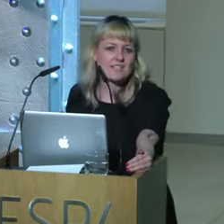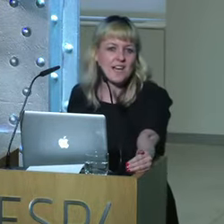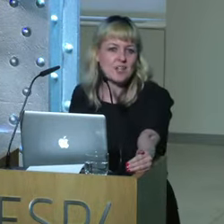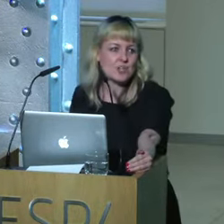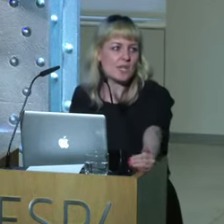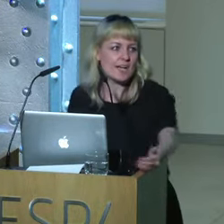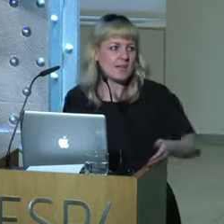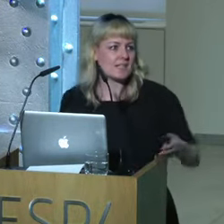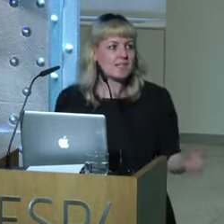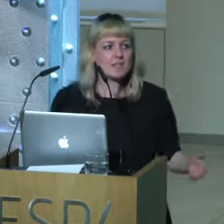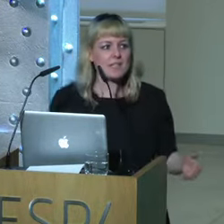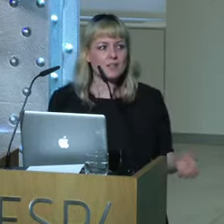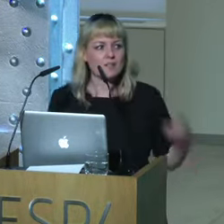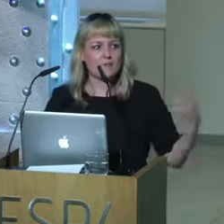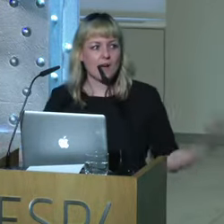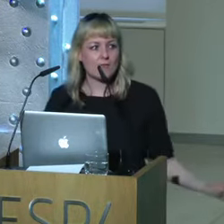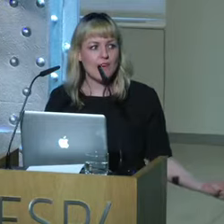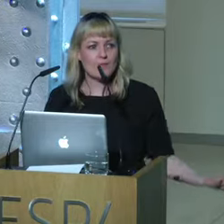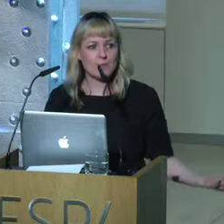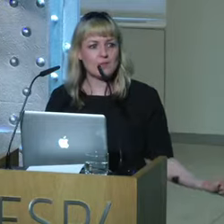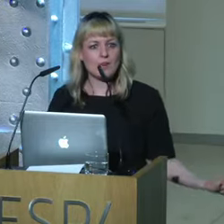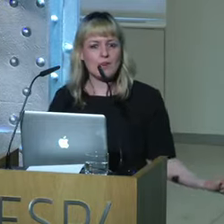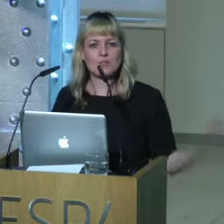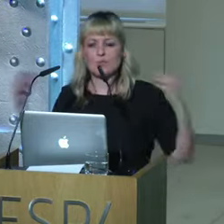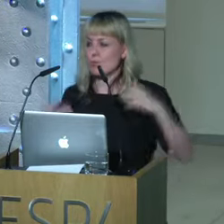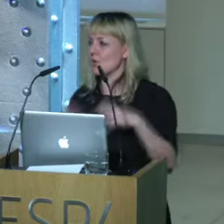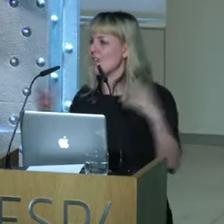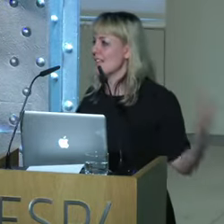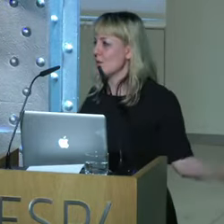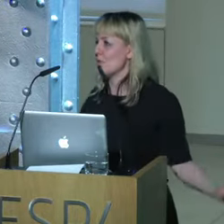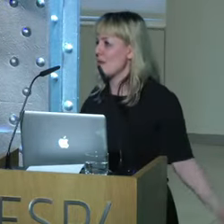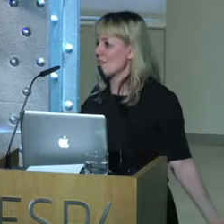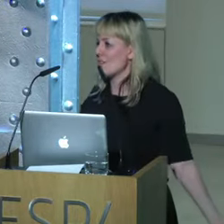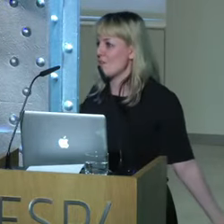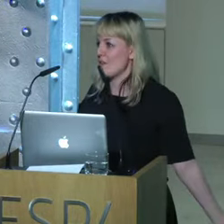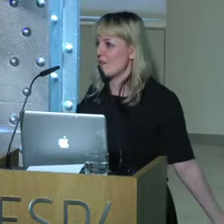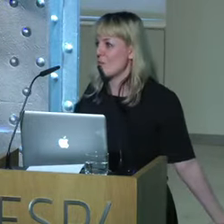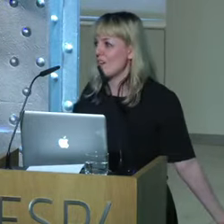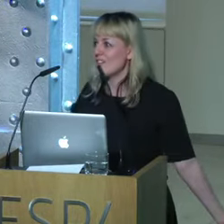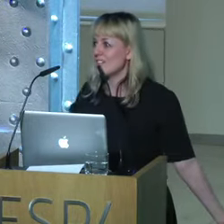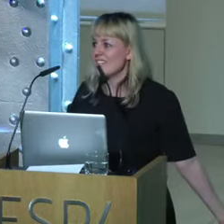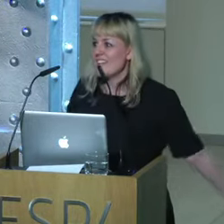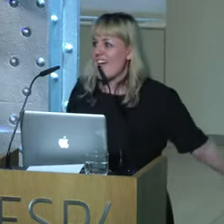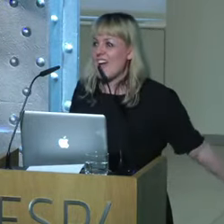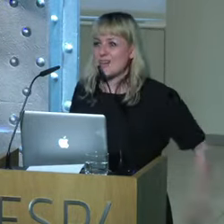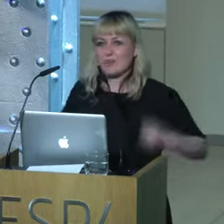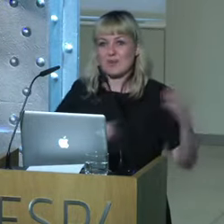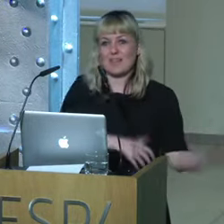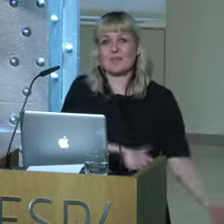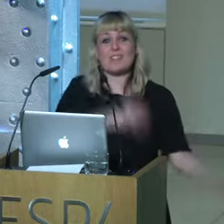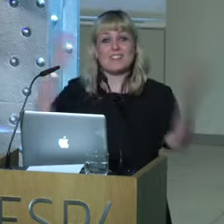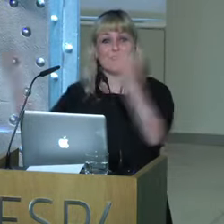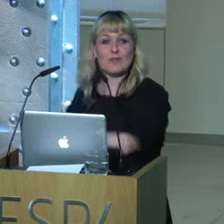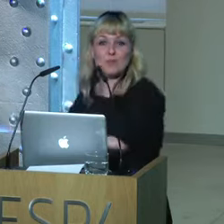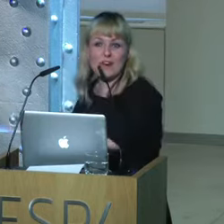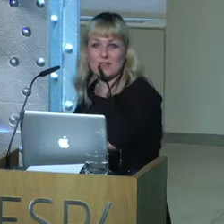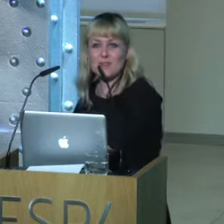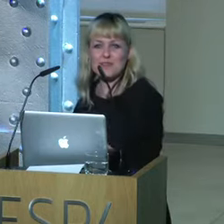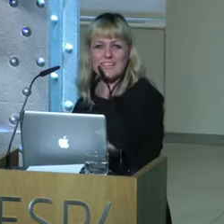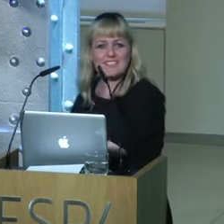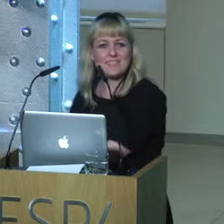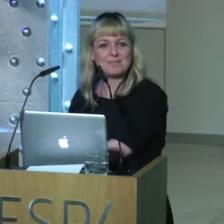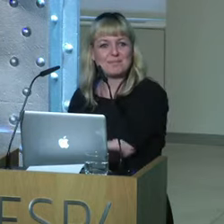series, a short animated series of 5 episodes to create the backstory of the world and give a reason for buying